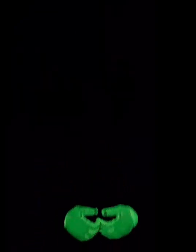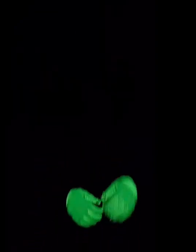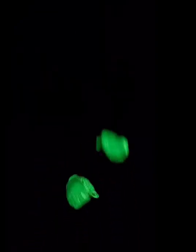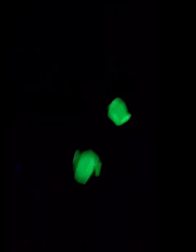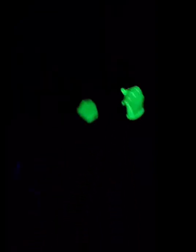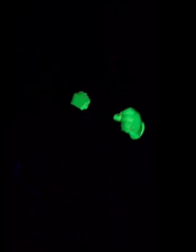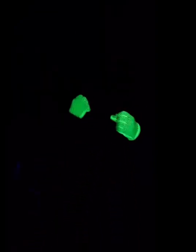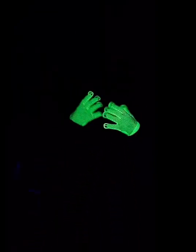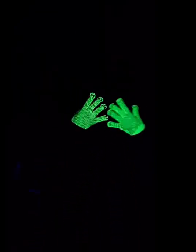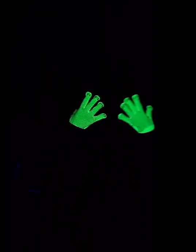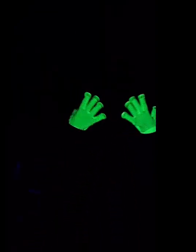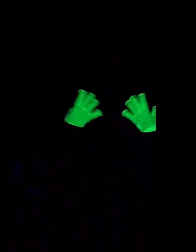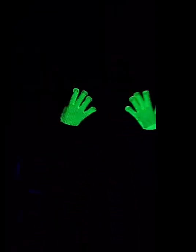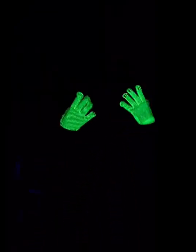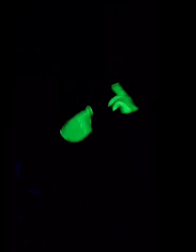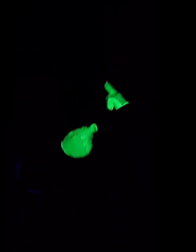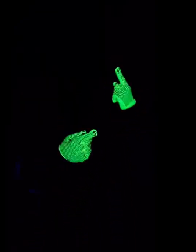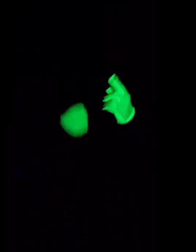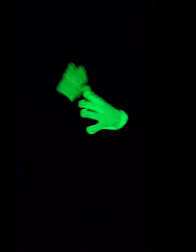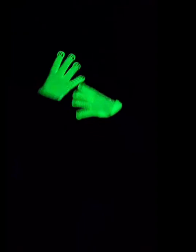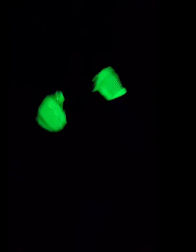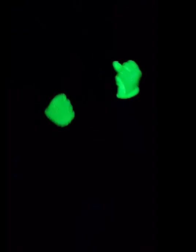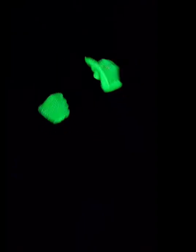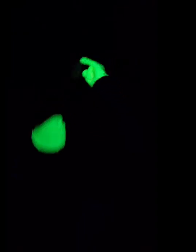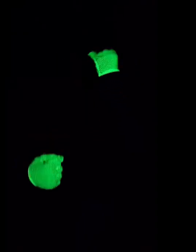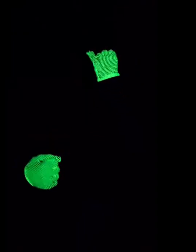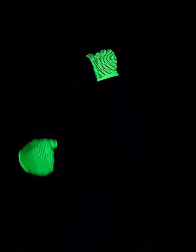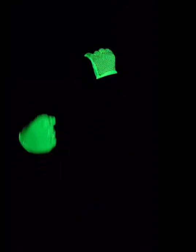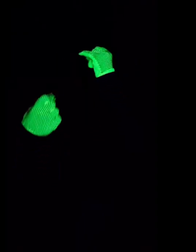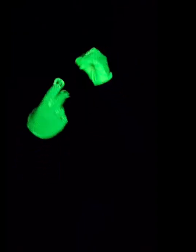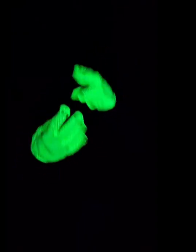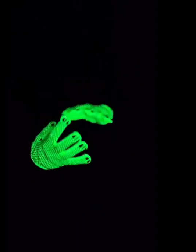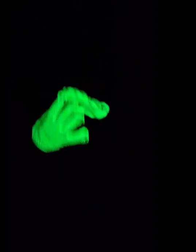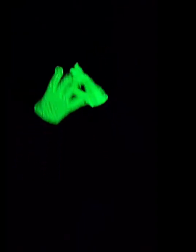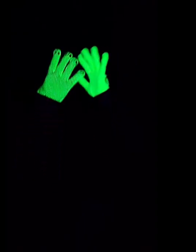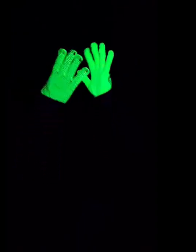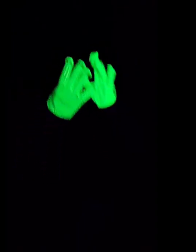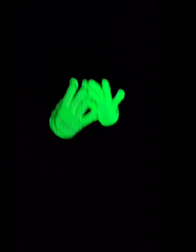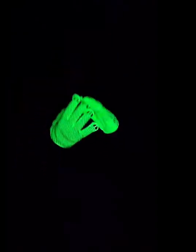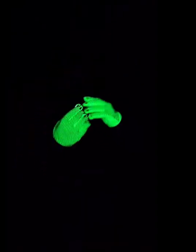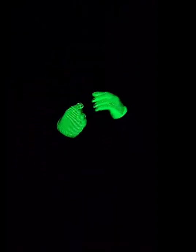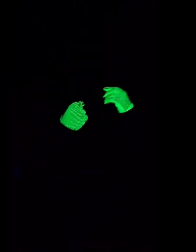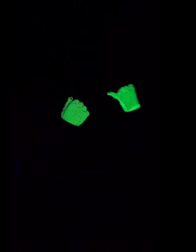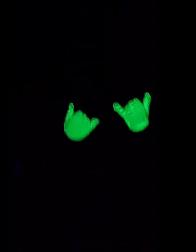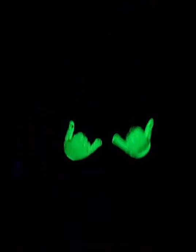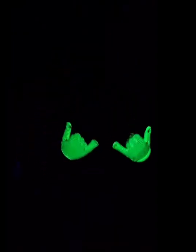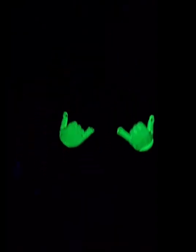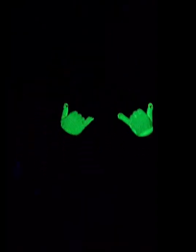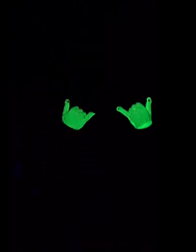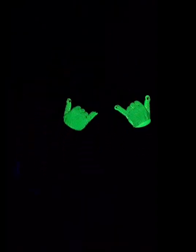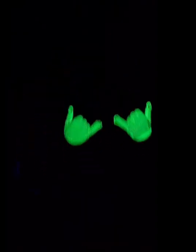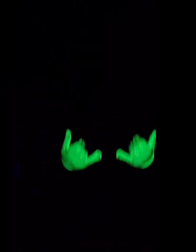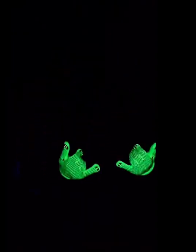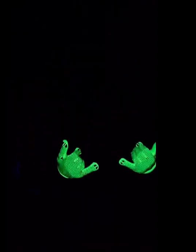What will I say when I'm held to the flame like I am right now